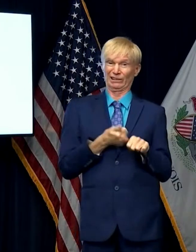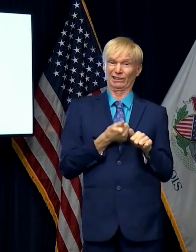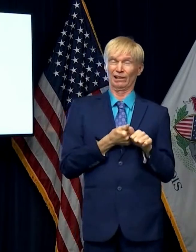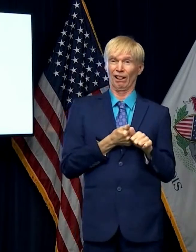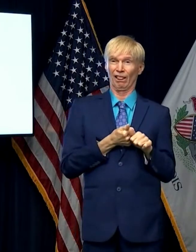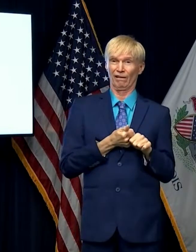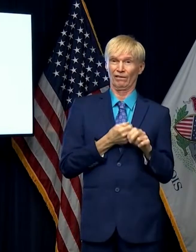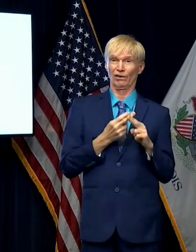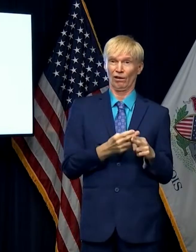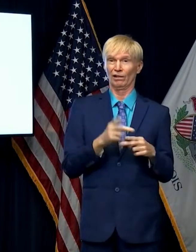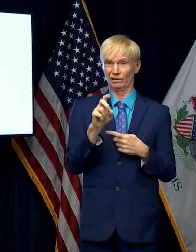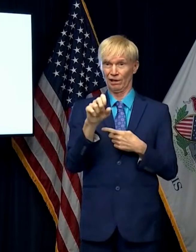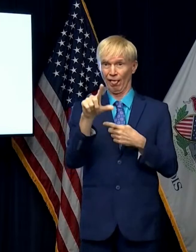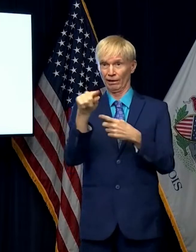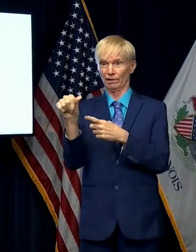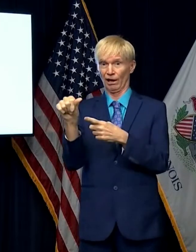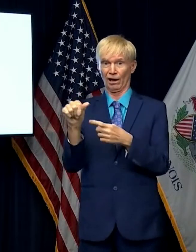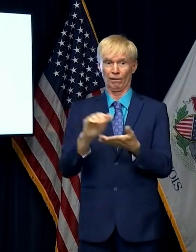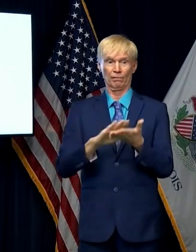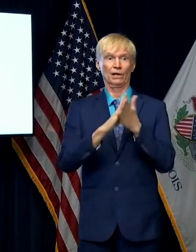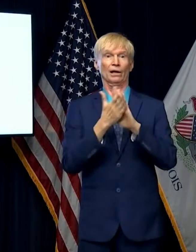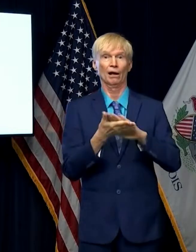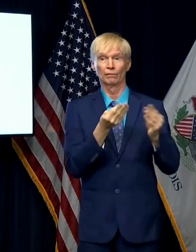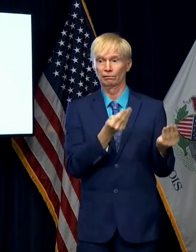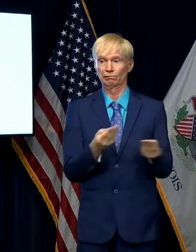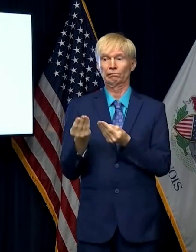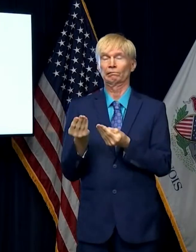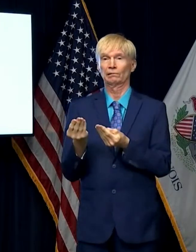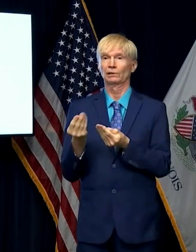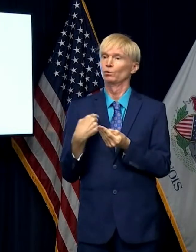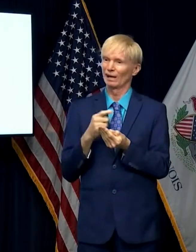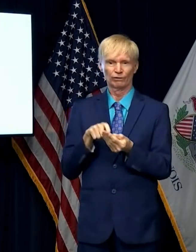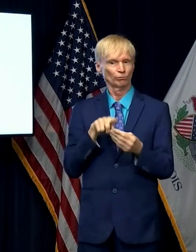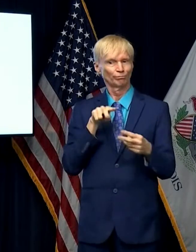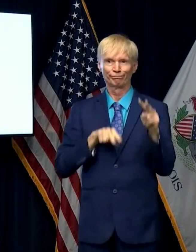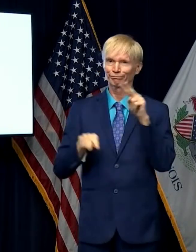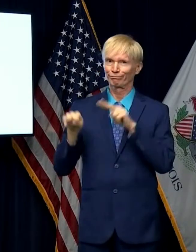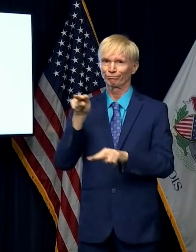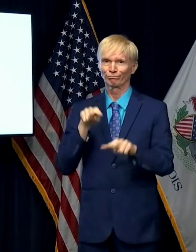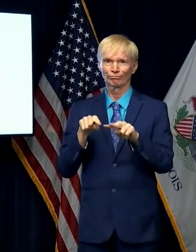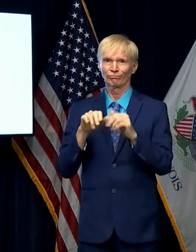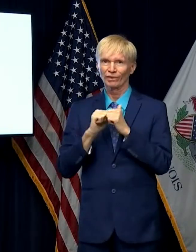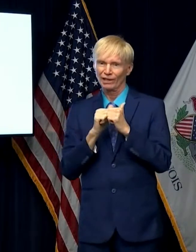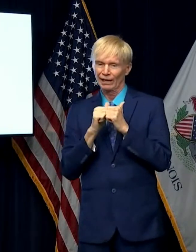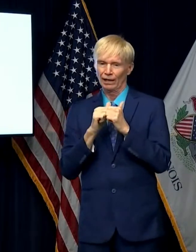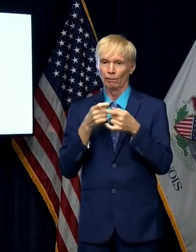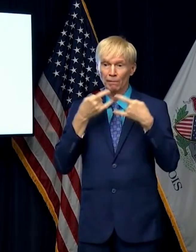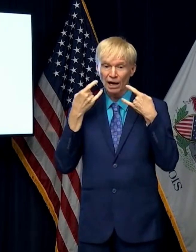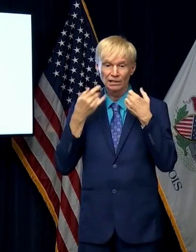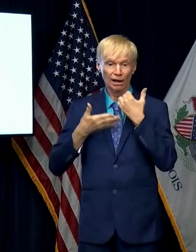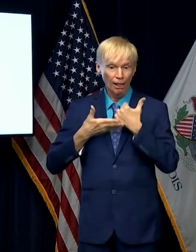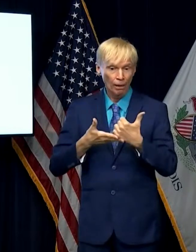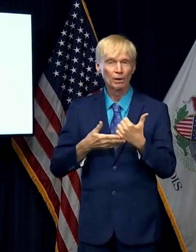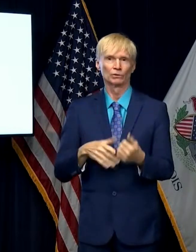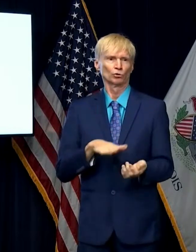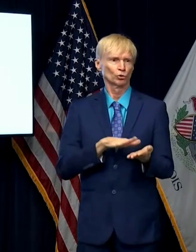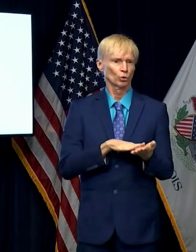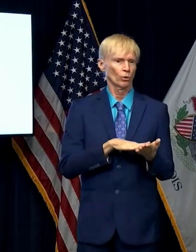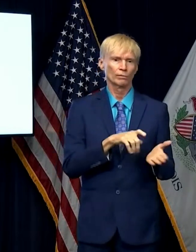now has a Delta variant, we're addressing it as best we can with masks in